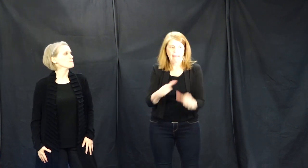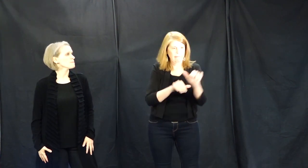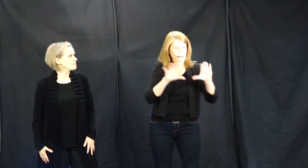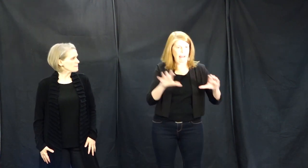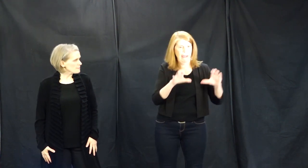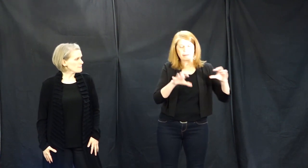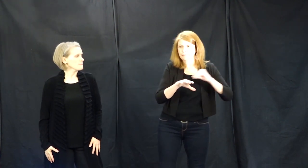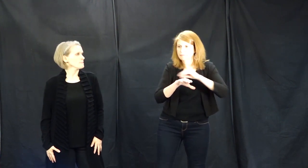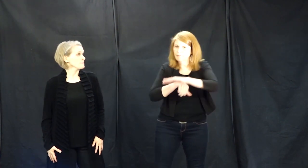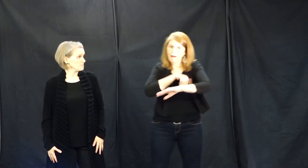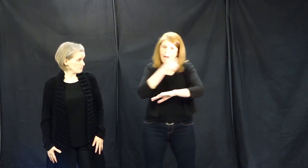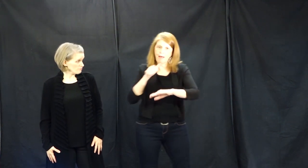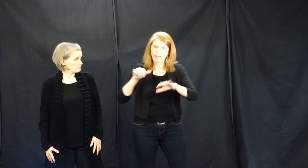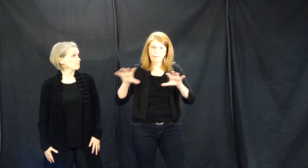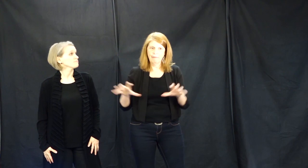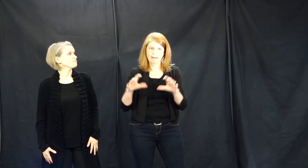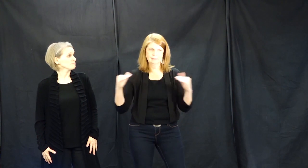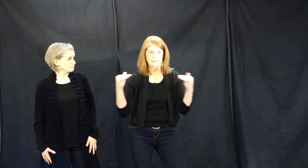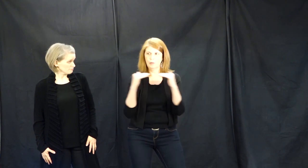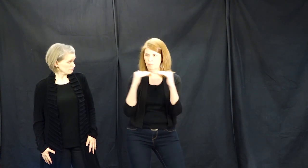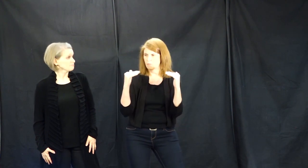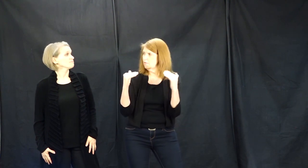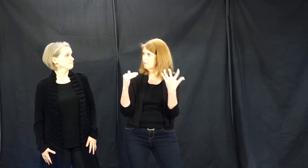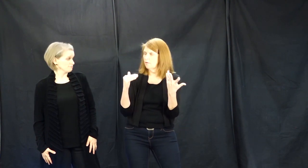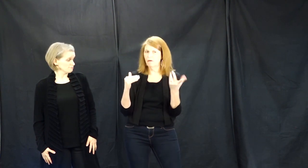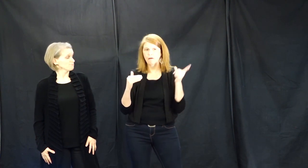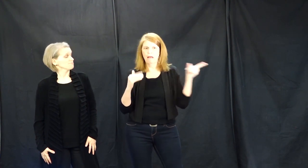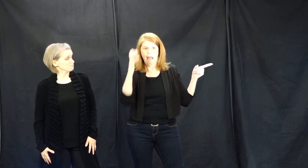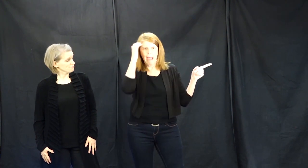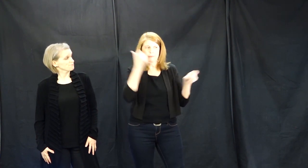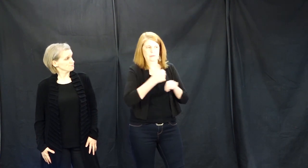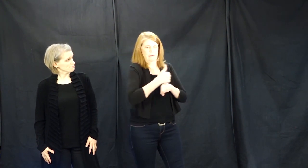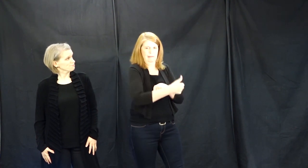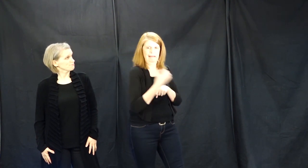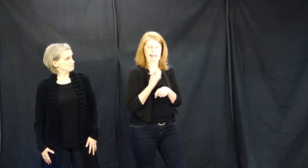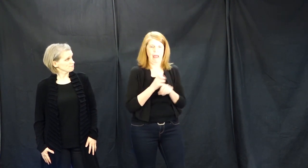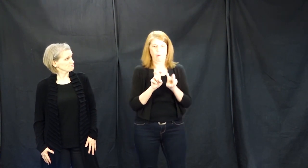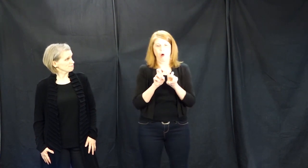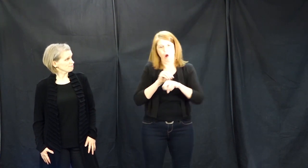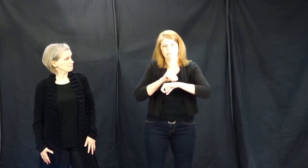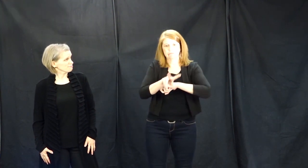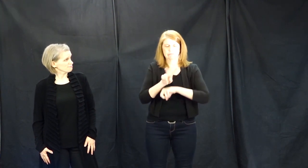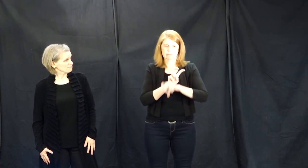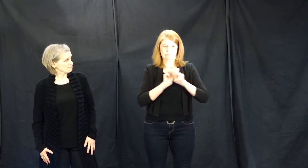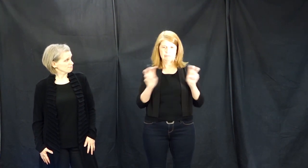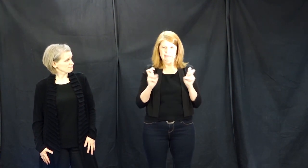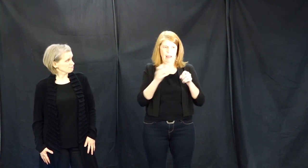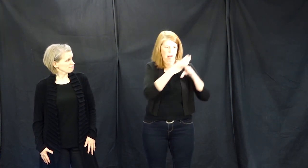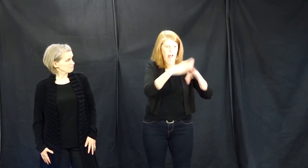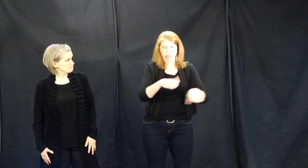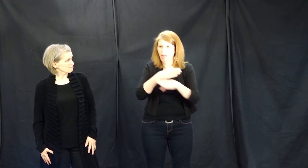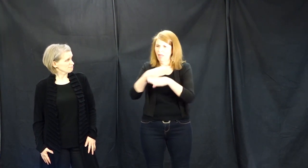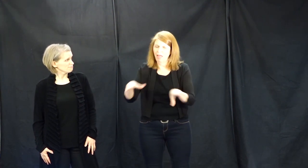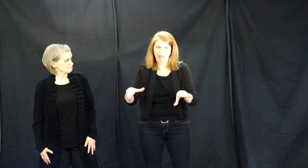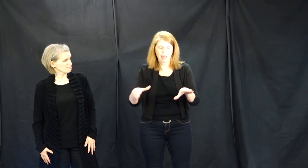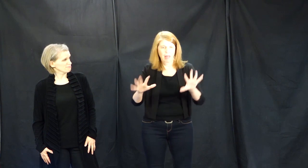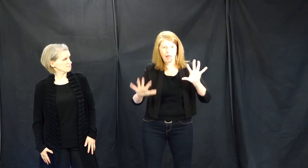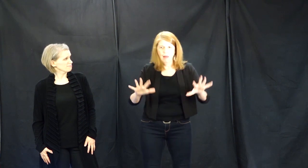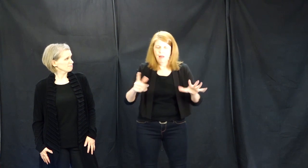its equal opposite reaction. Thanks to Hamilton, our cabinet's fractured into factions. Try not to crack under the stress, we're